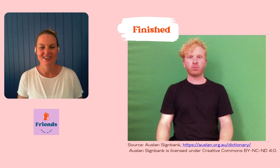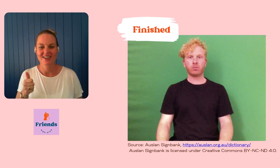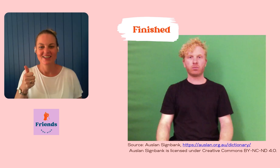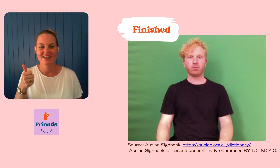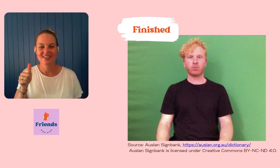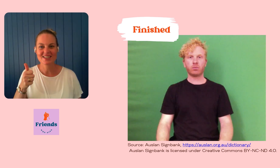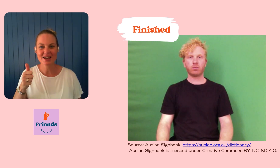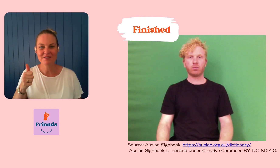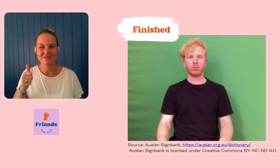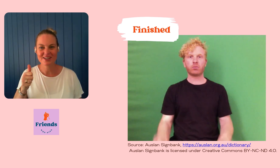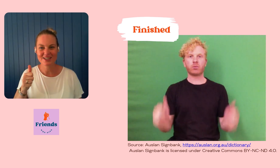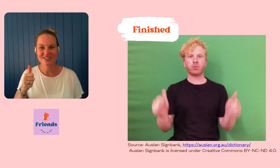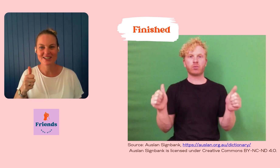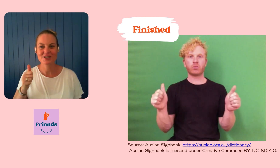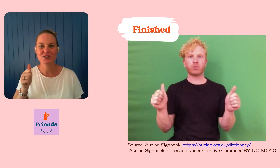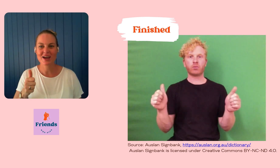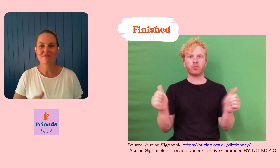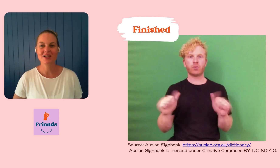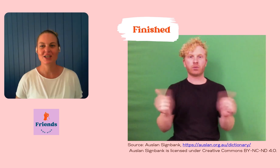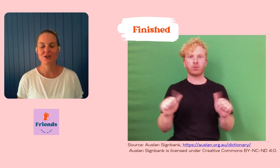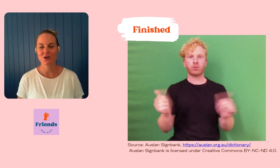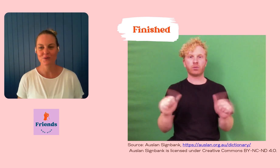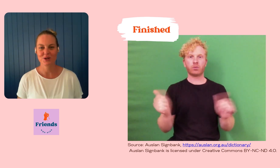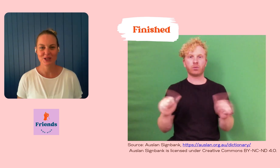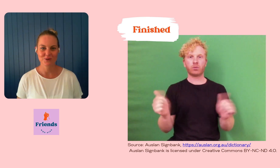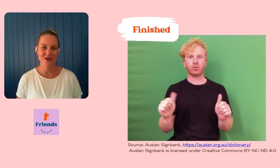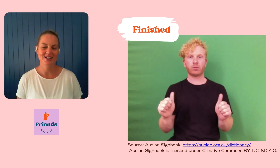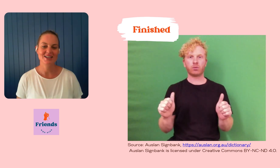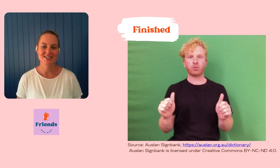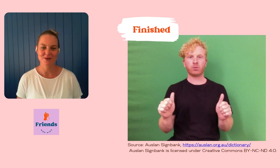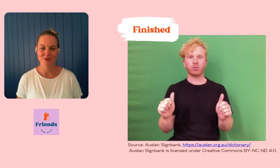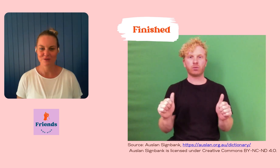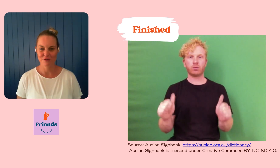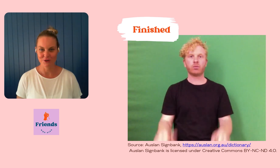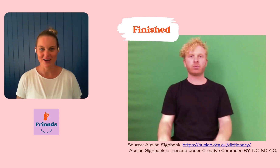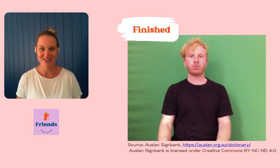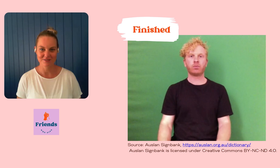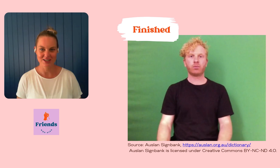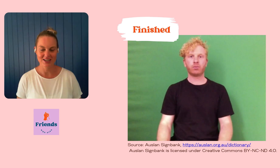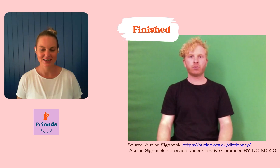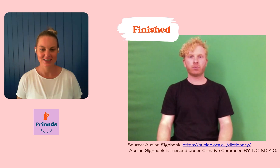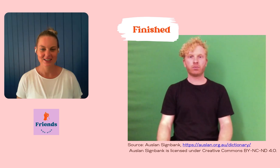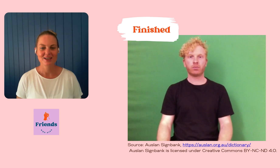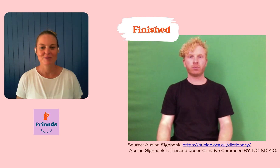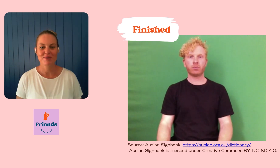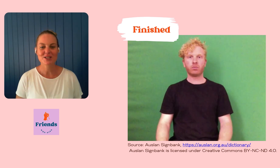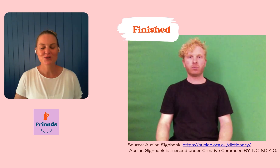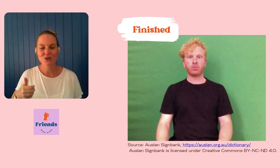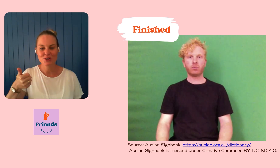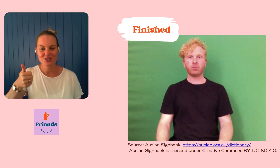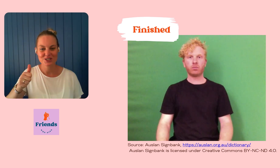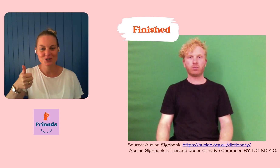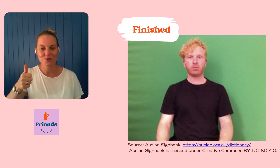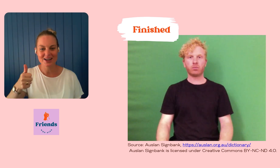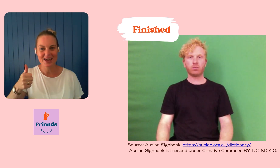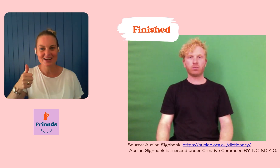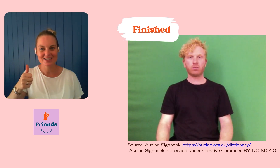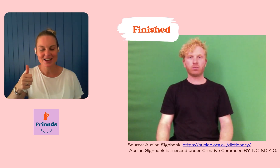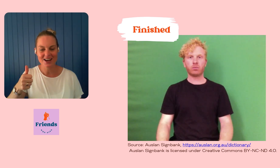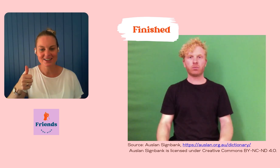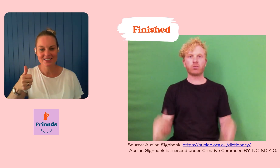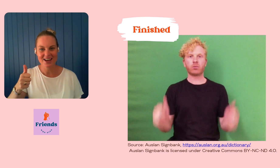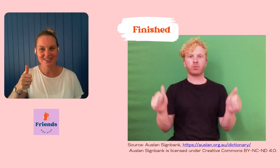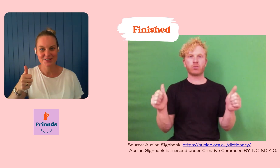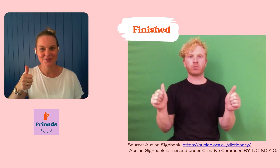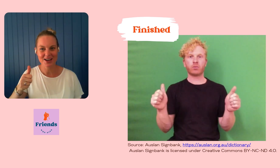The sign for finished is great for letting you know when your little one is done with a food or activity. My daughter uses just the one-handed sign,